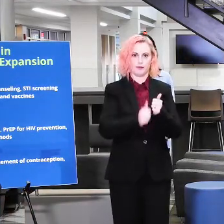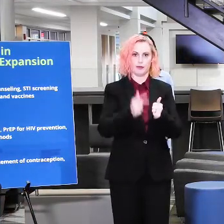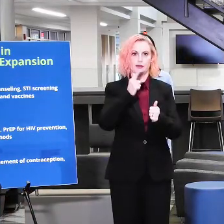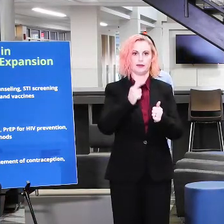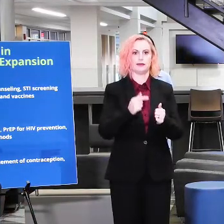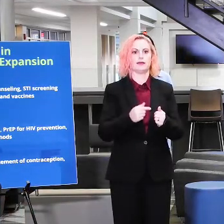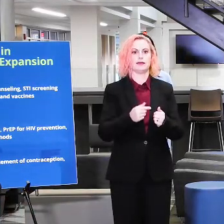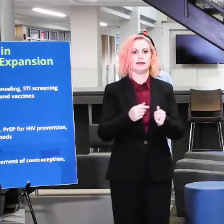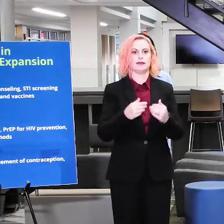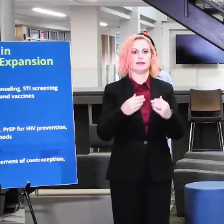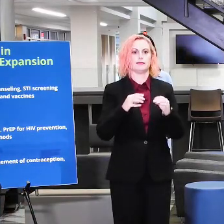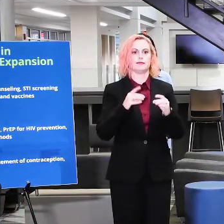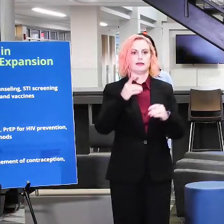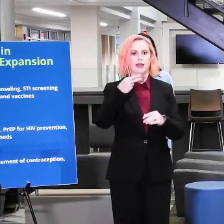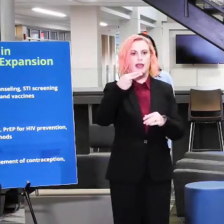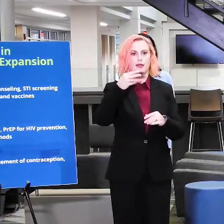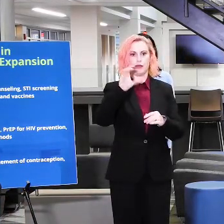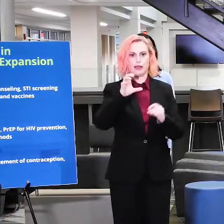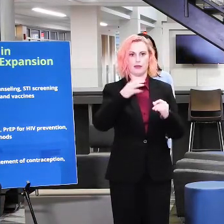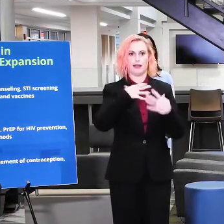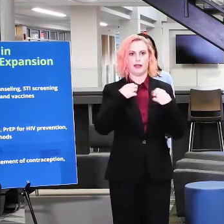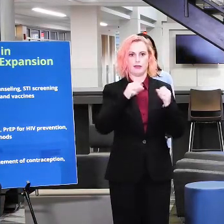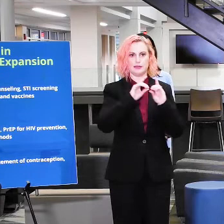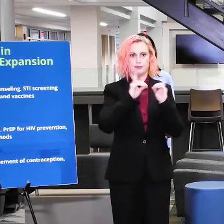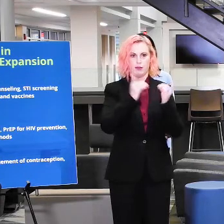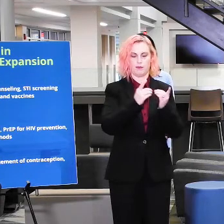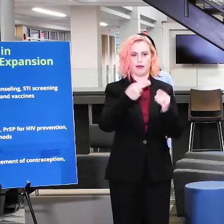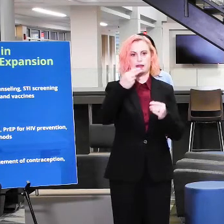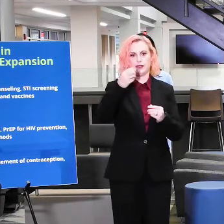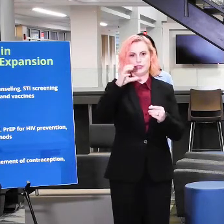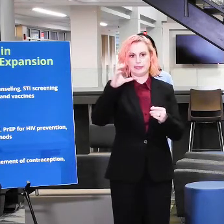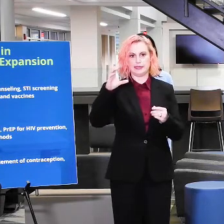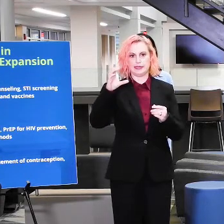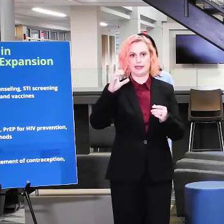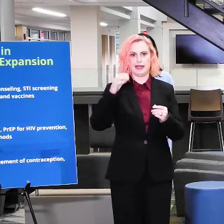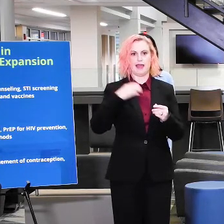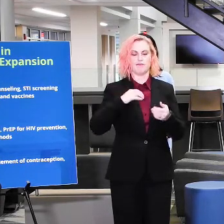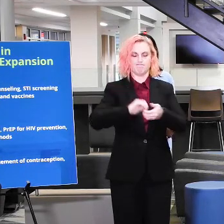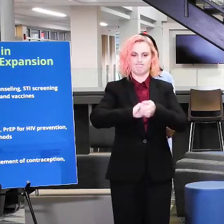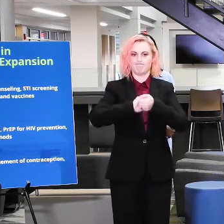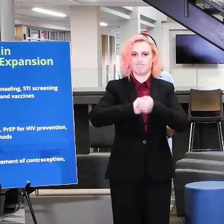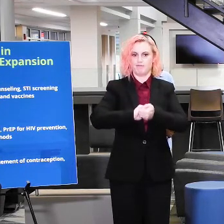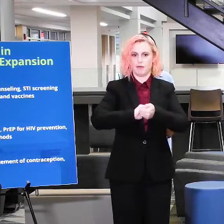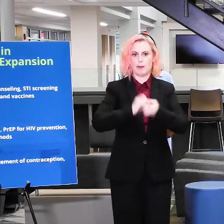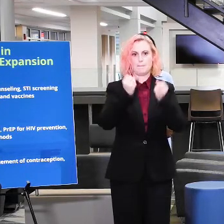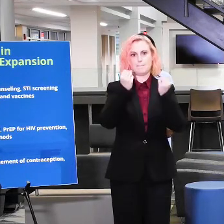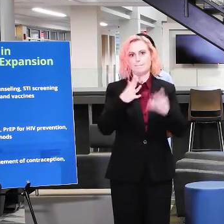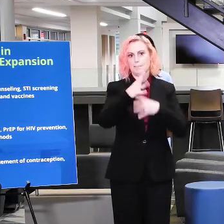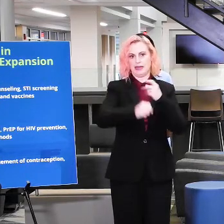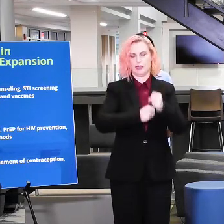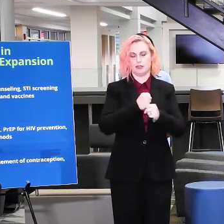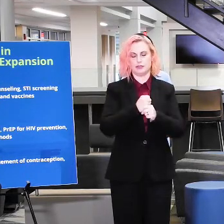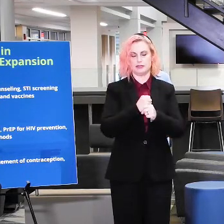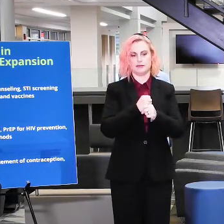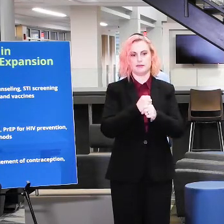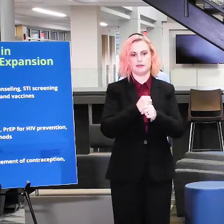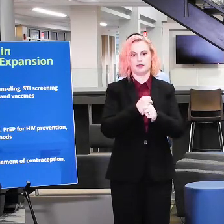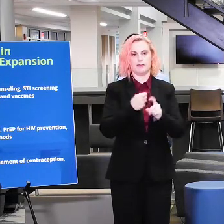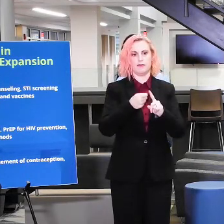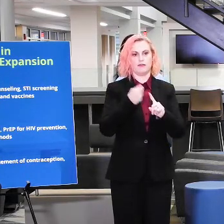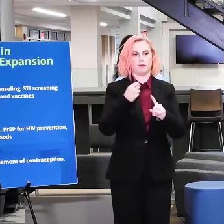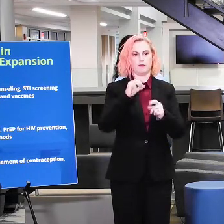The Howard County Health Department and Howard Community College have been partners for many years, from